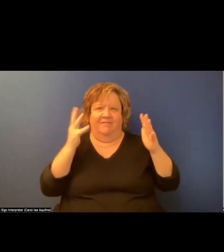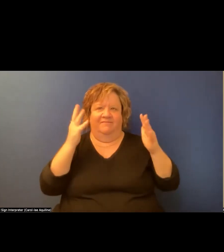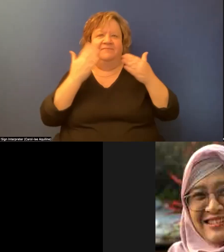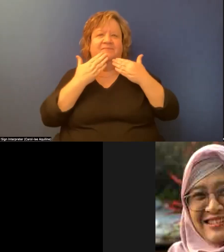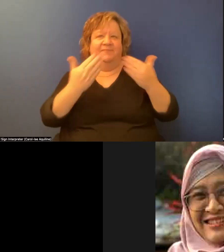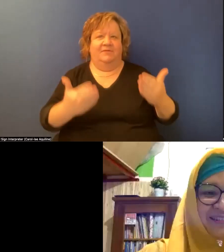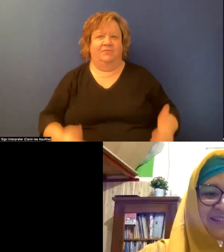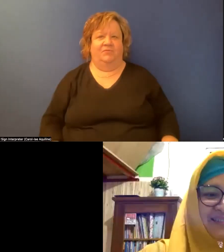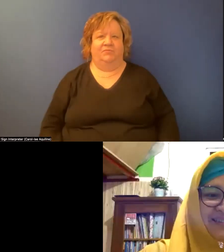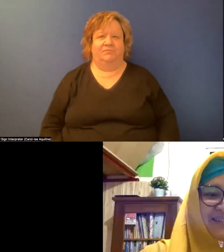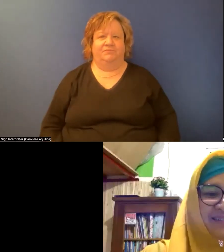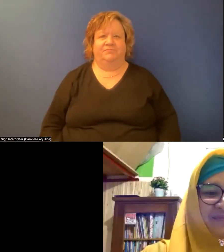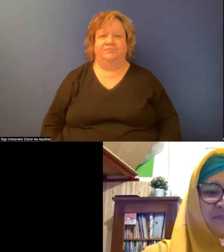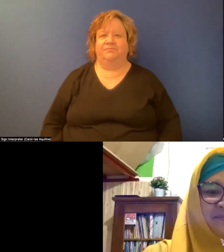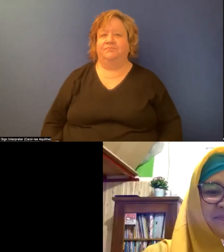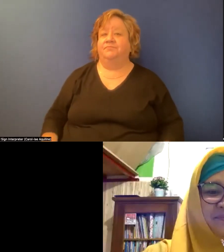Maria?